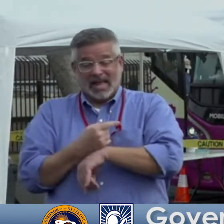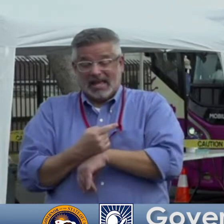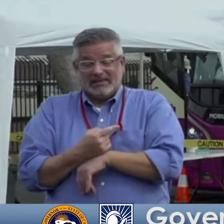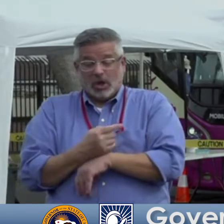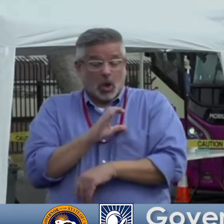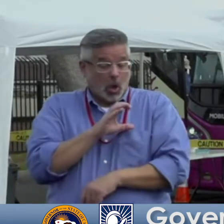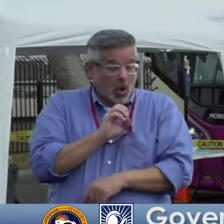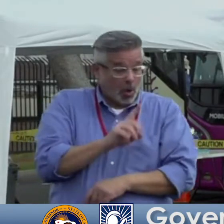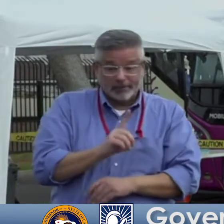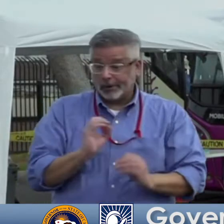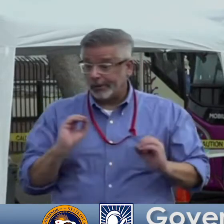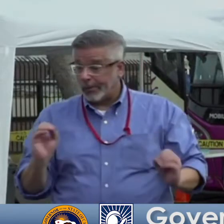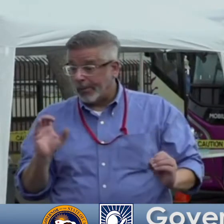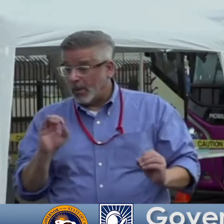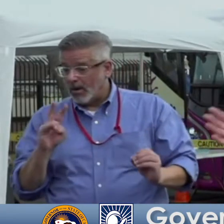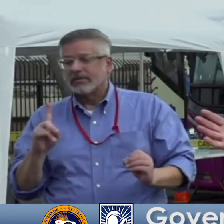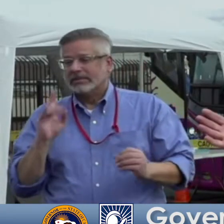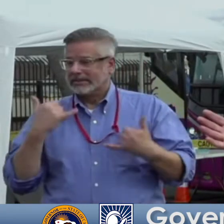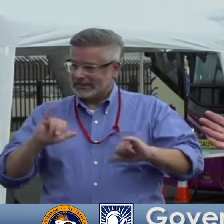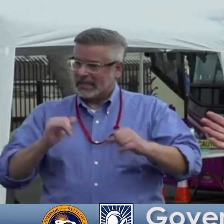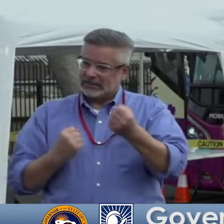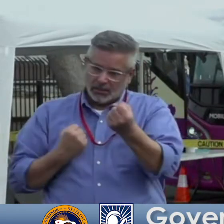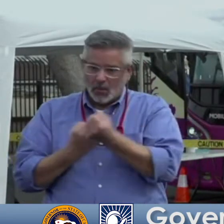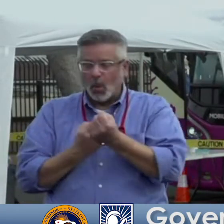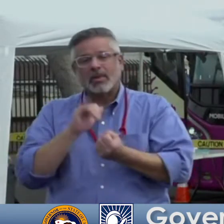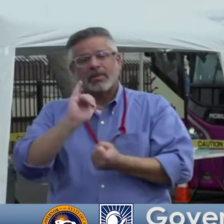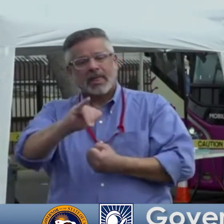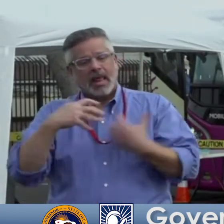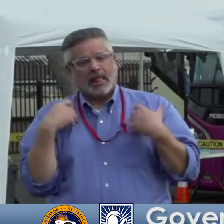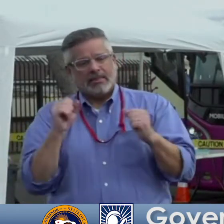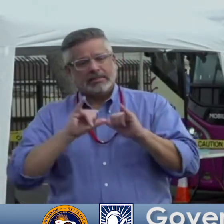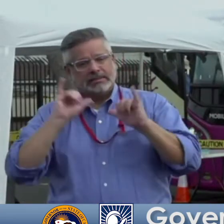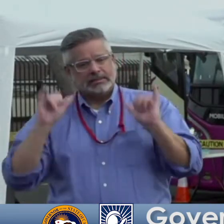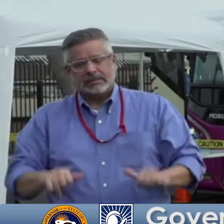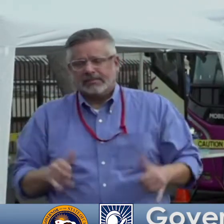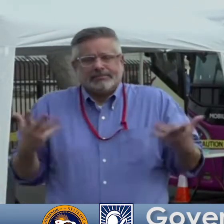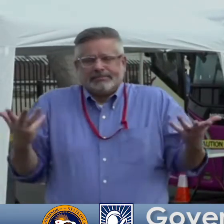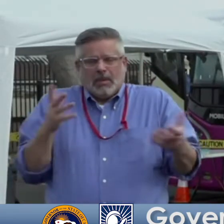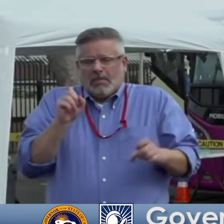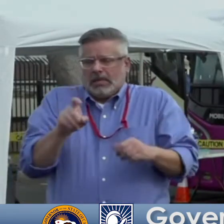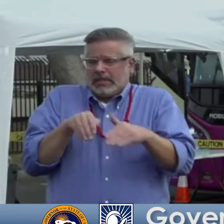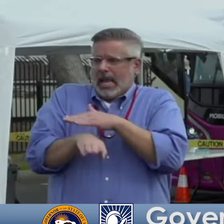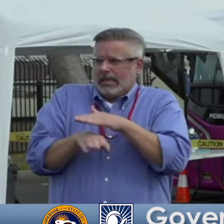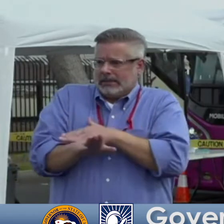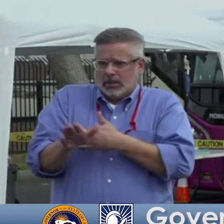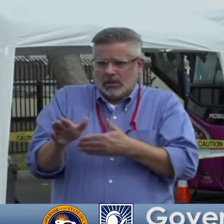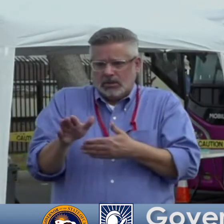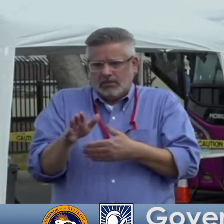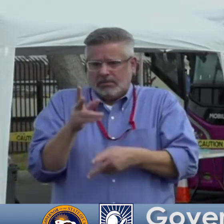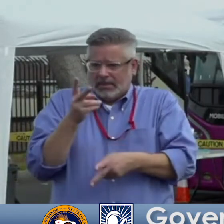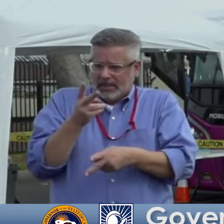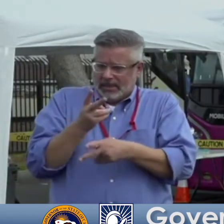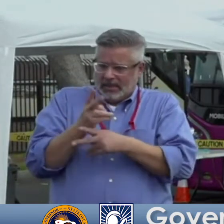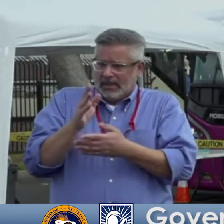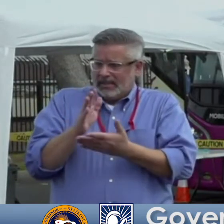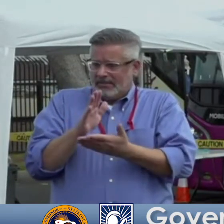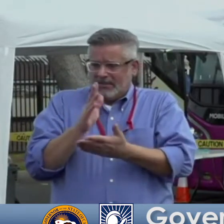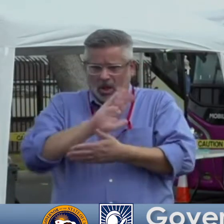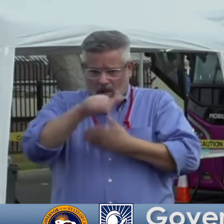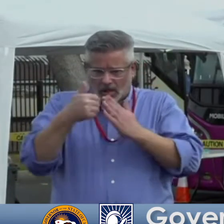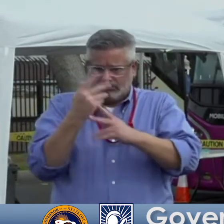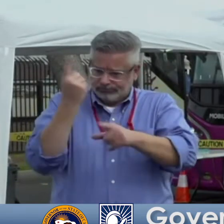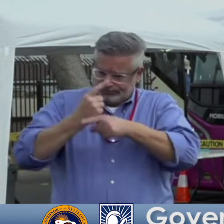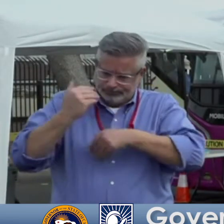healthcare delivery system. And the staff is overwhelmed, and we want to make sure there's access, particularly in the emergency departments, and